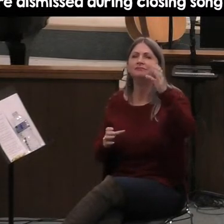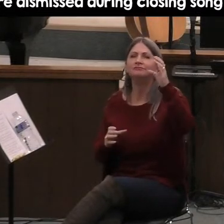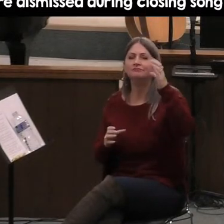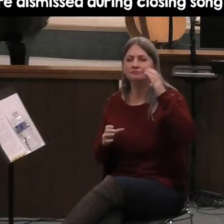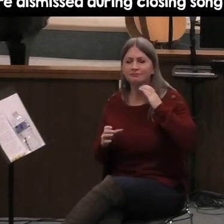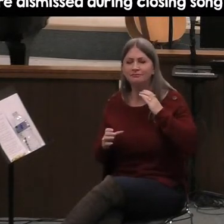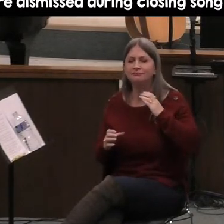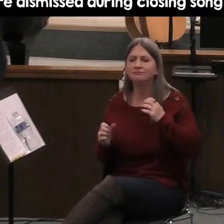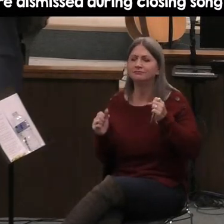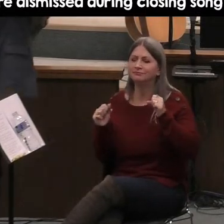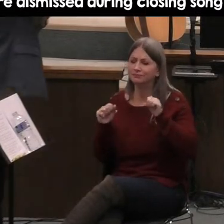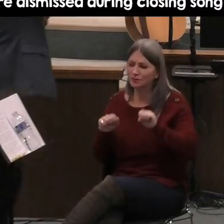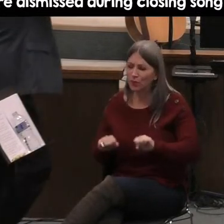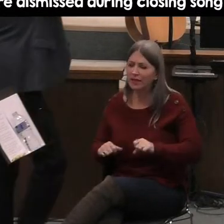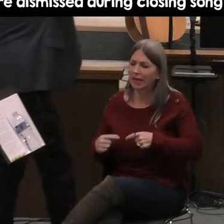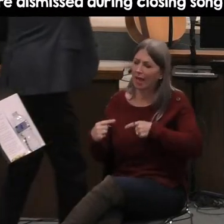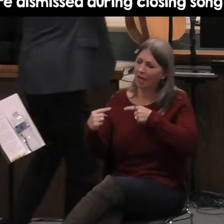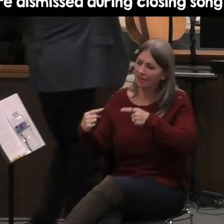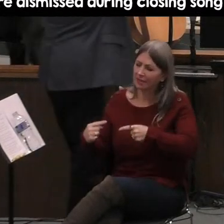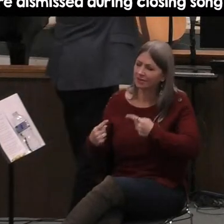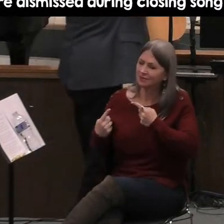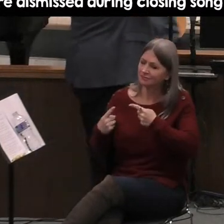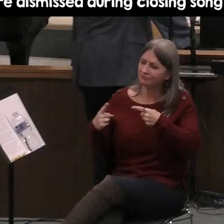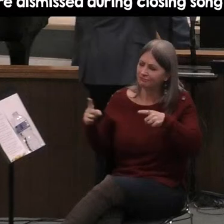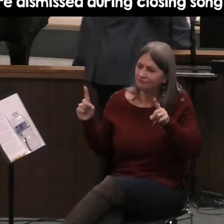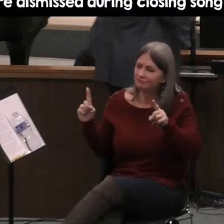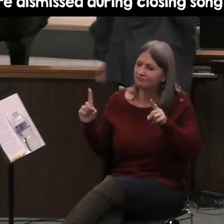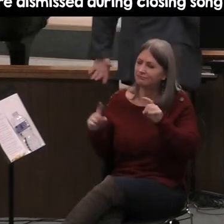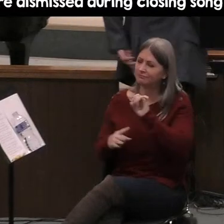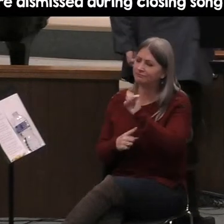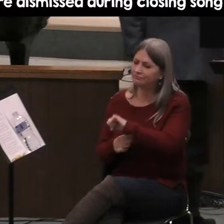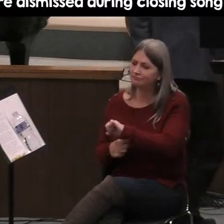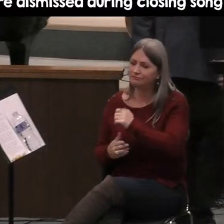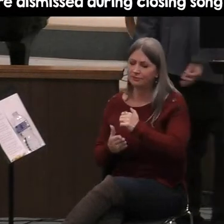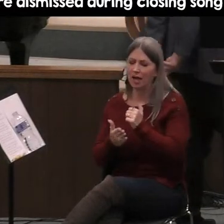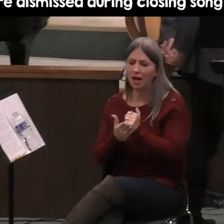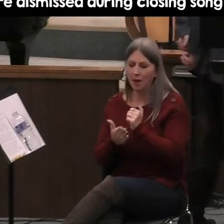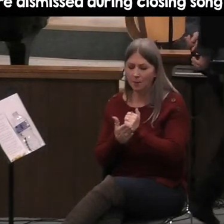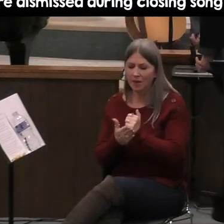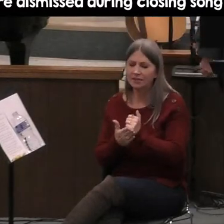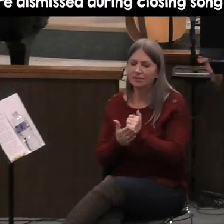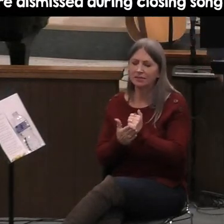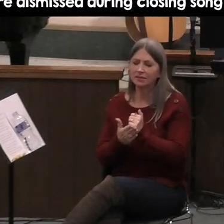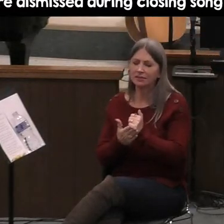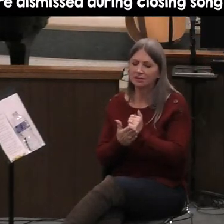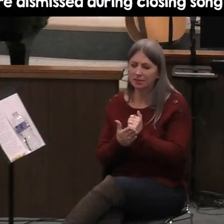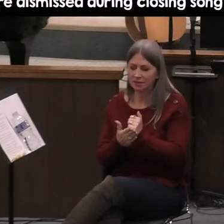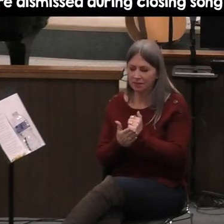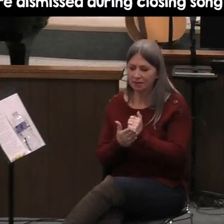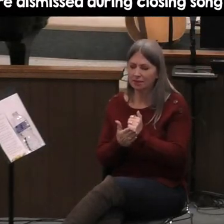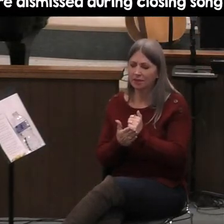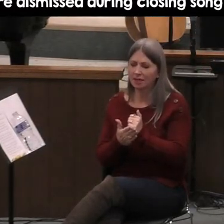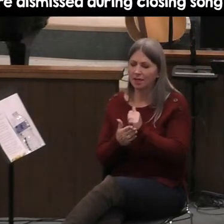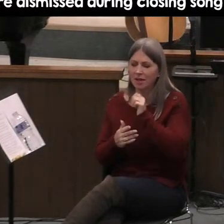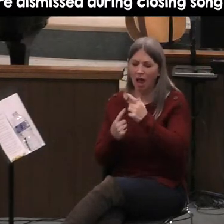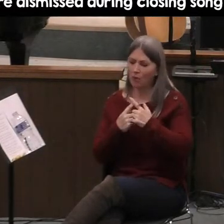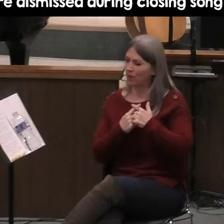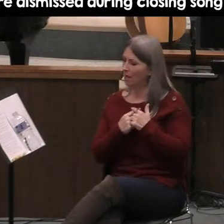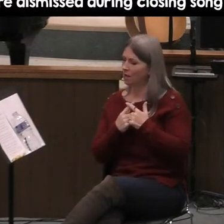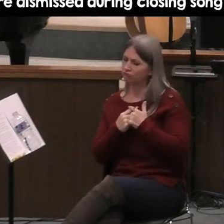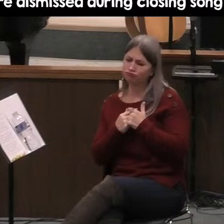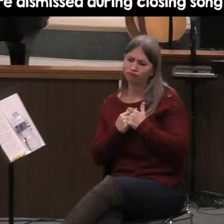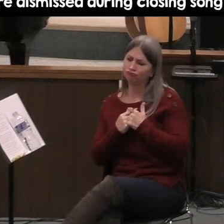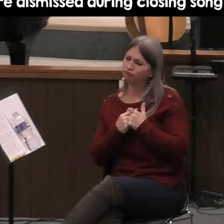contend with the evils of this world. Help us not to try to do it on our own,